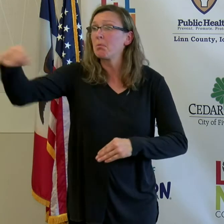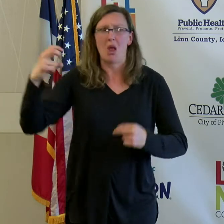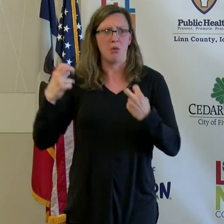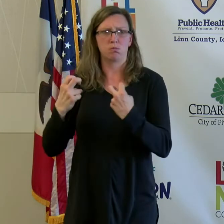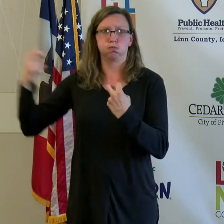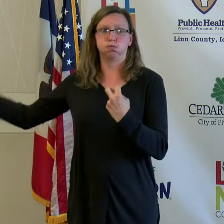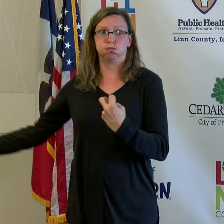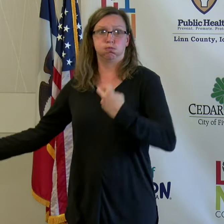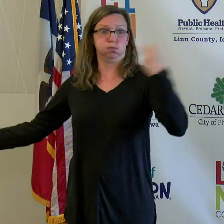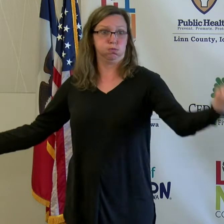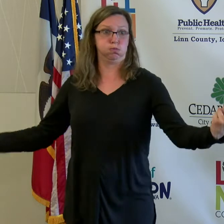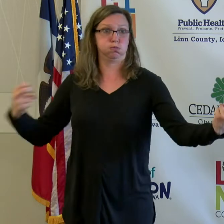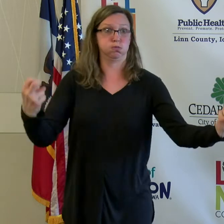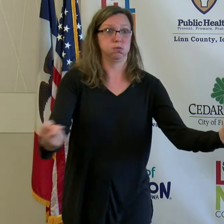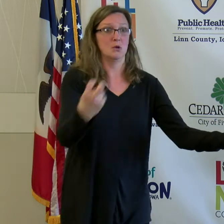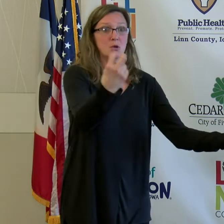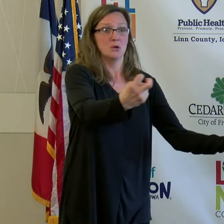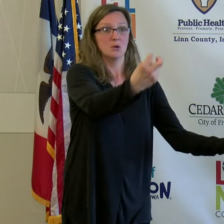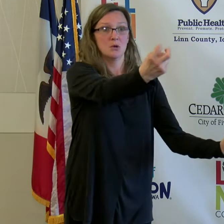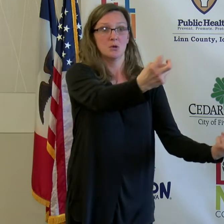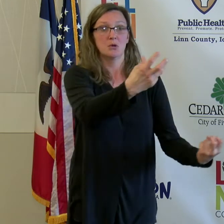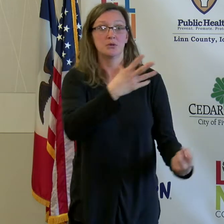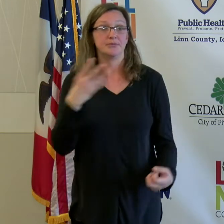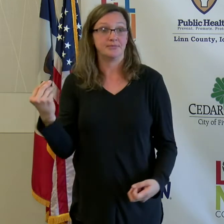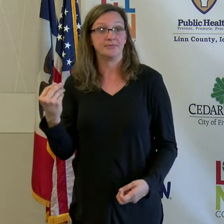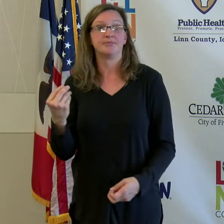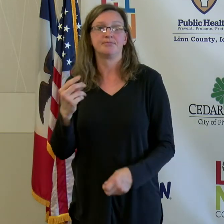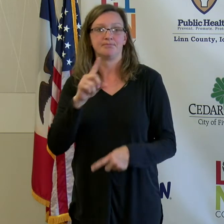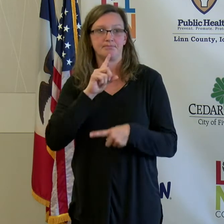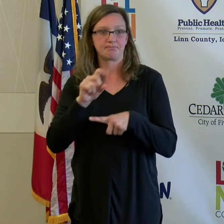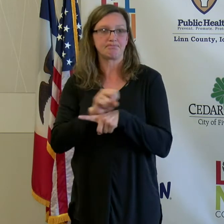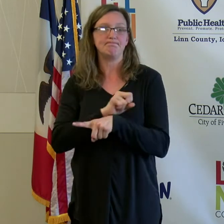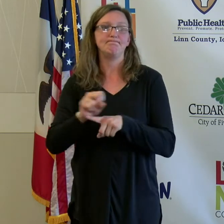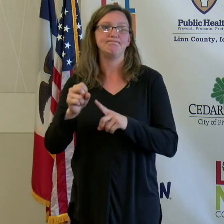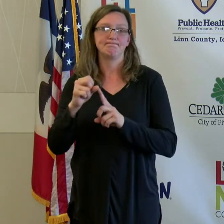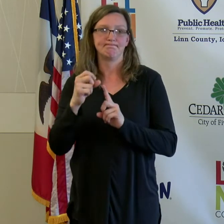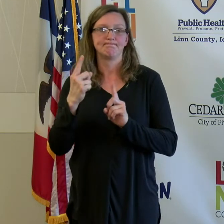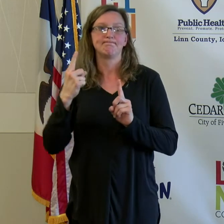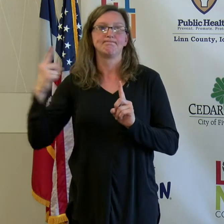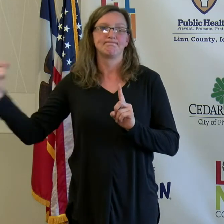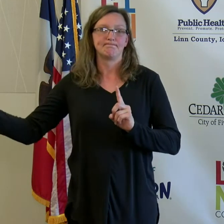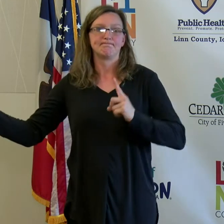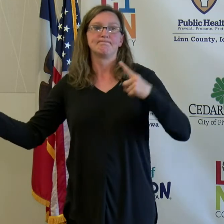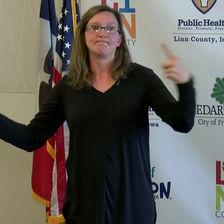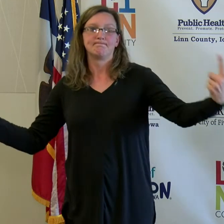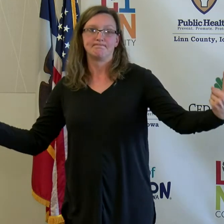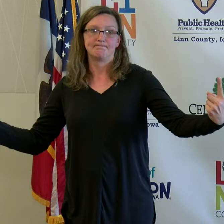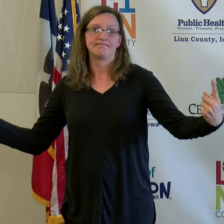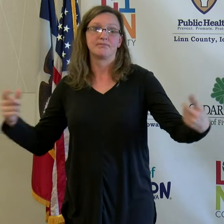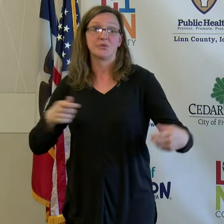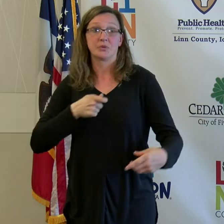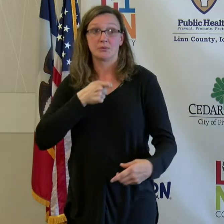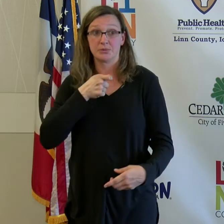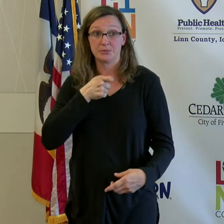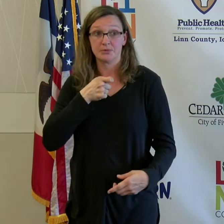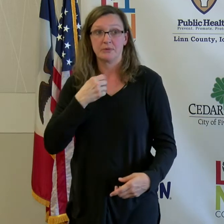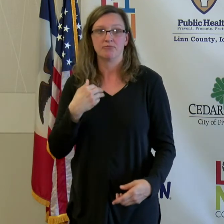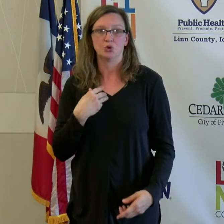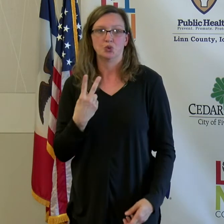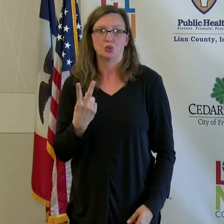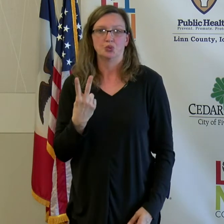did ask all of our media to be off-site. So right now I'd like to do a quick mic check. I understand that we have 2